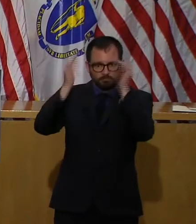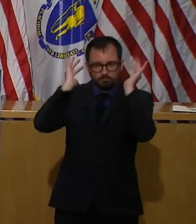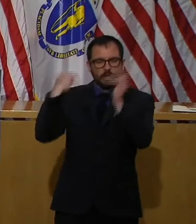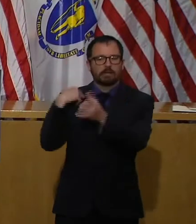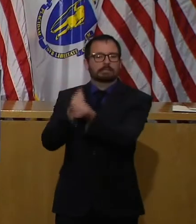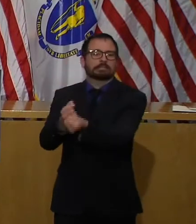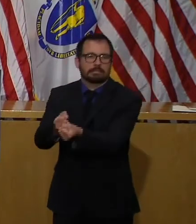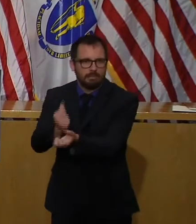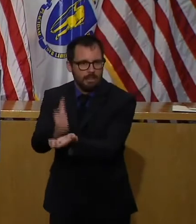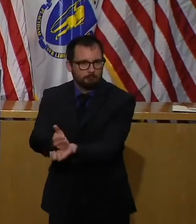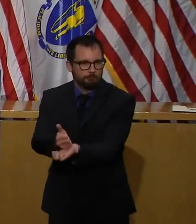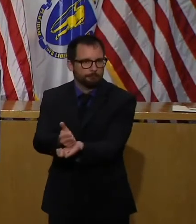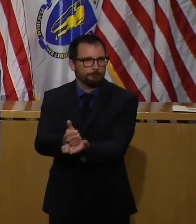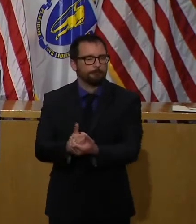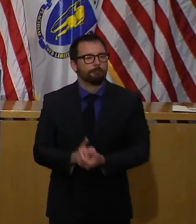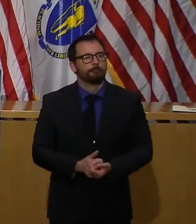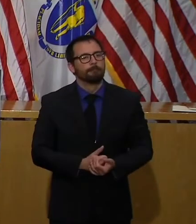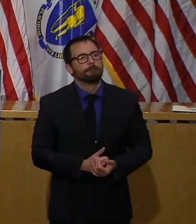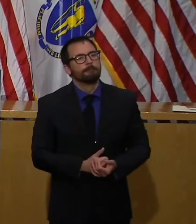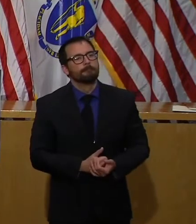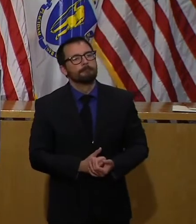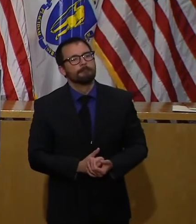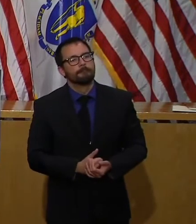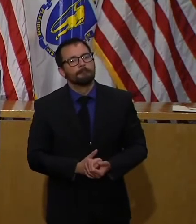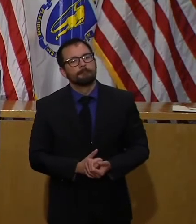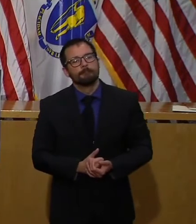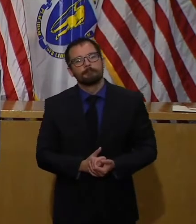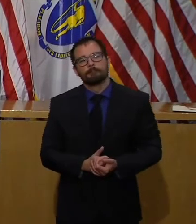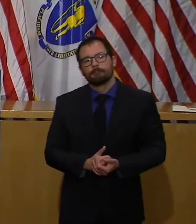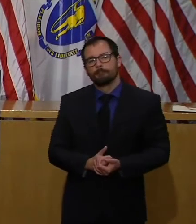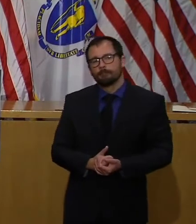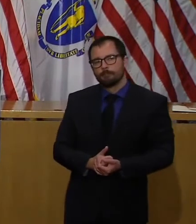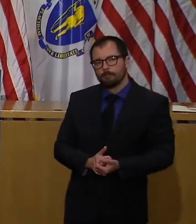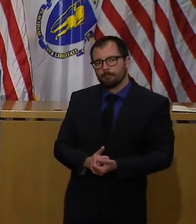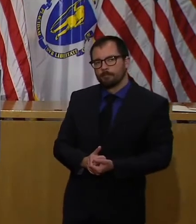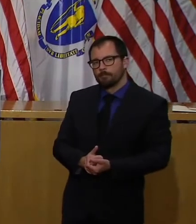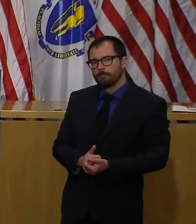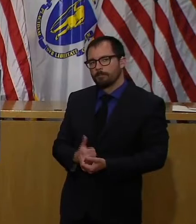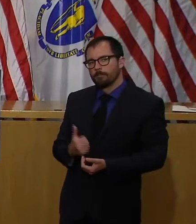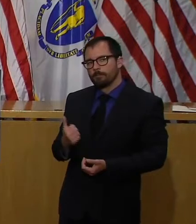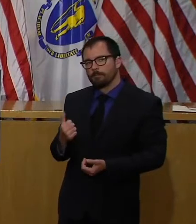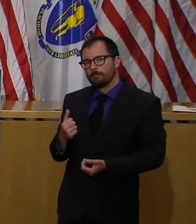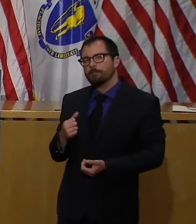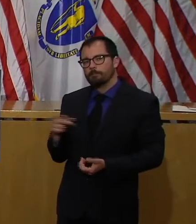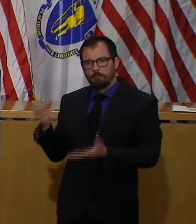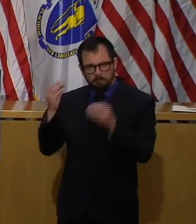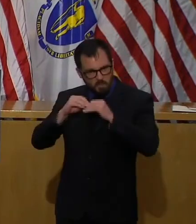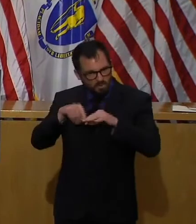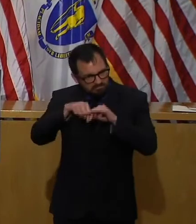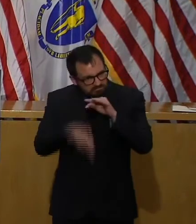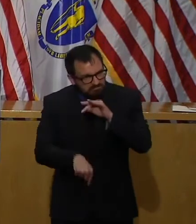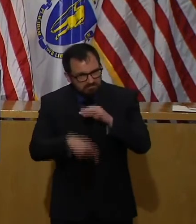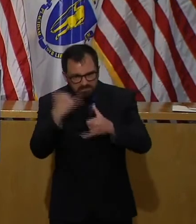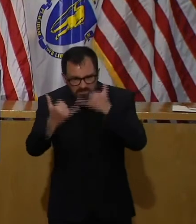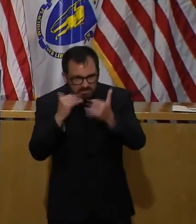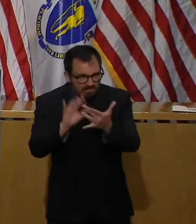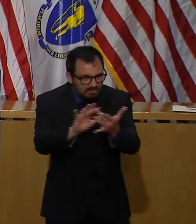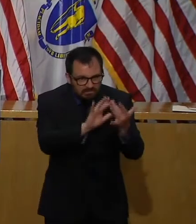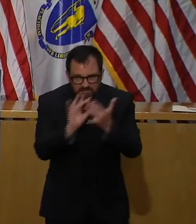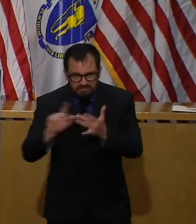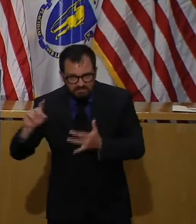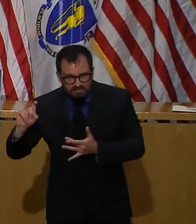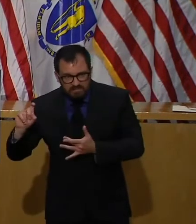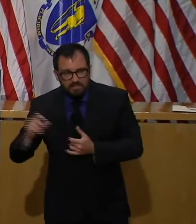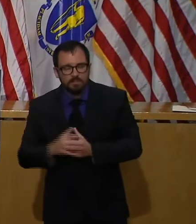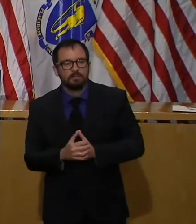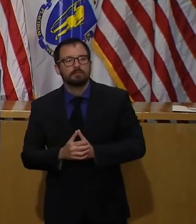more intensive than others? I think just looking at the case transmission by municipality, you could see where we're